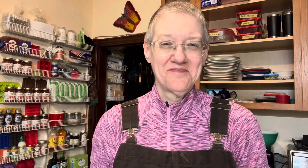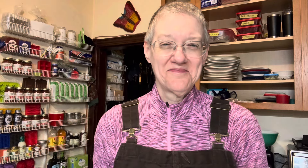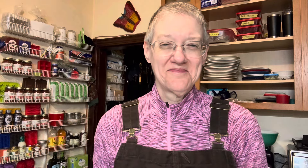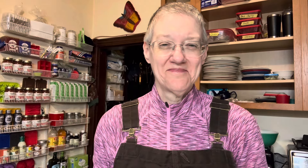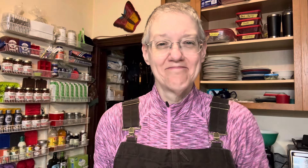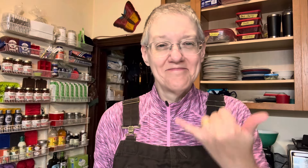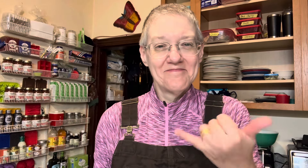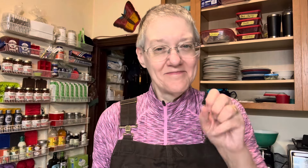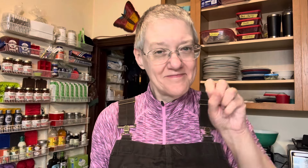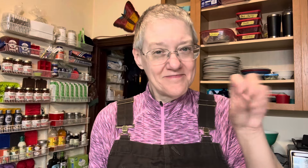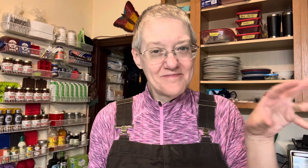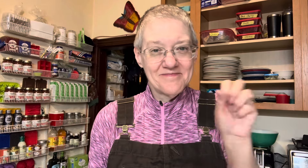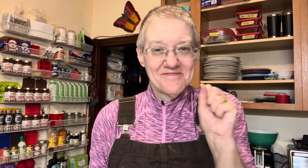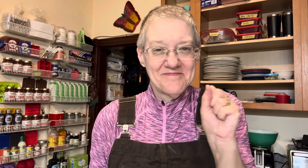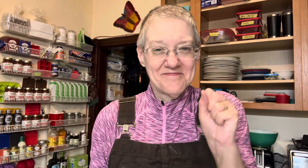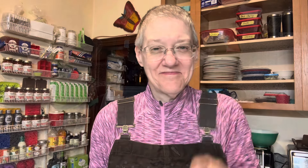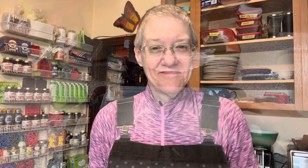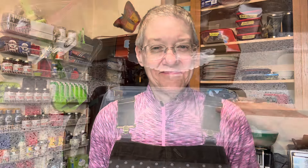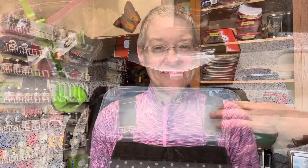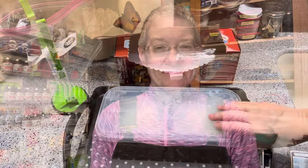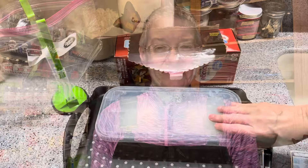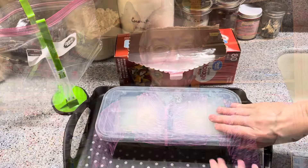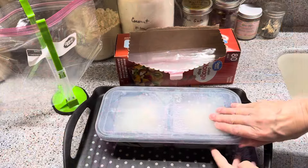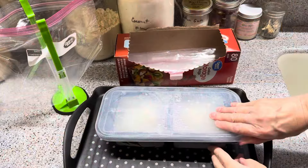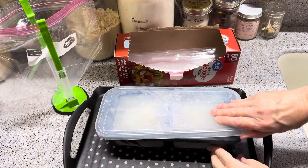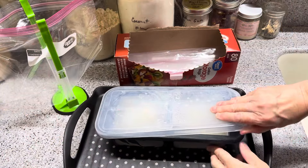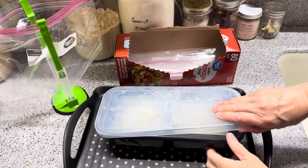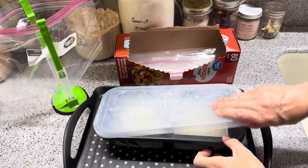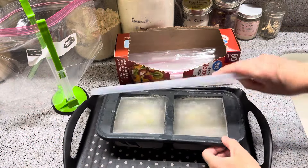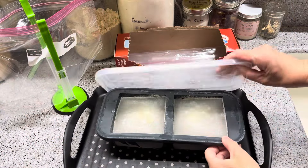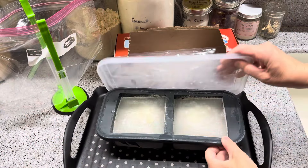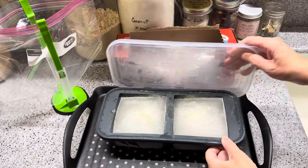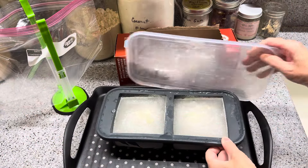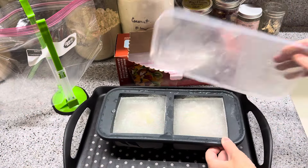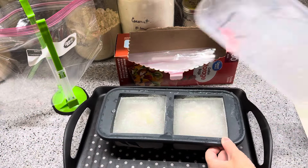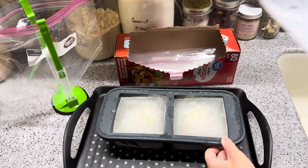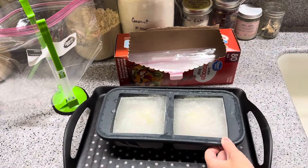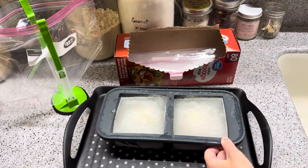last. Now let's get this into the fridge.